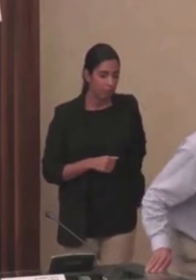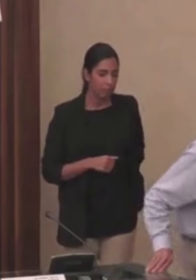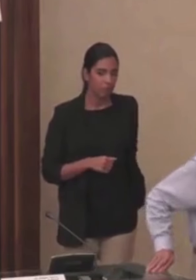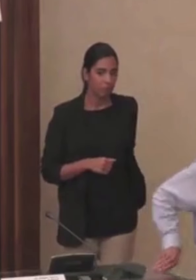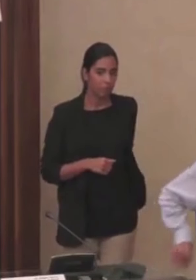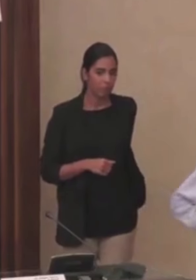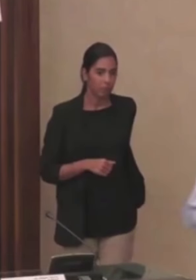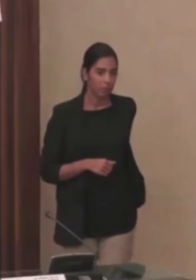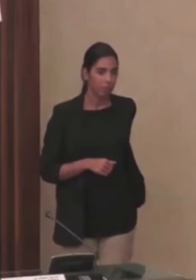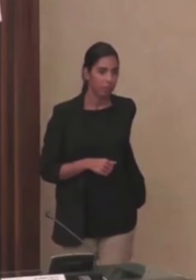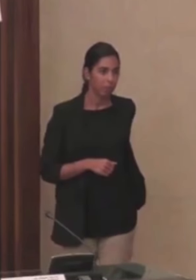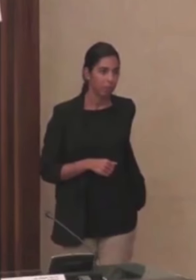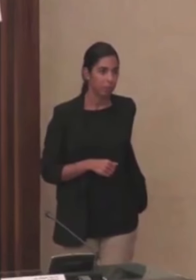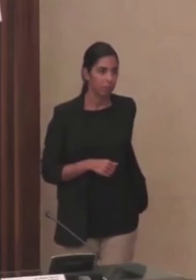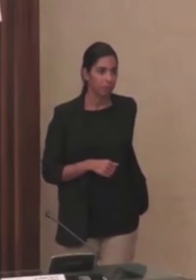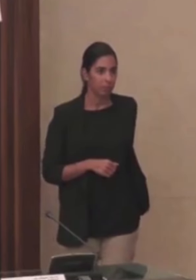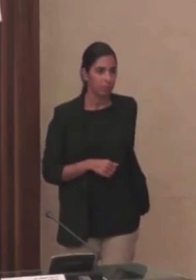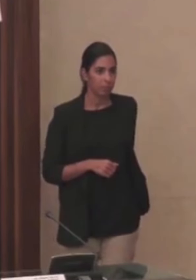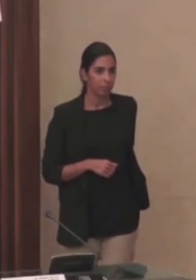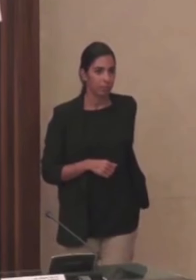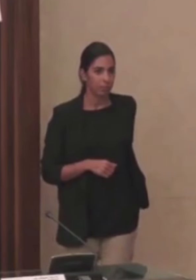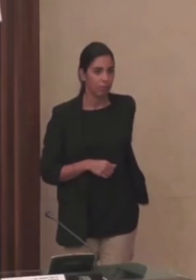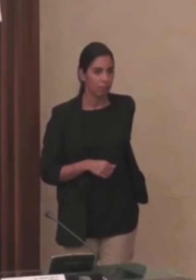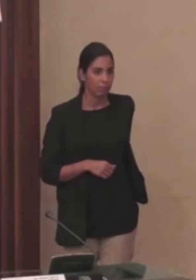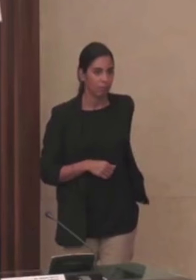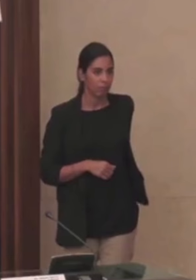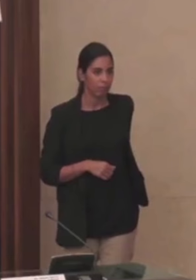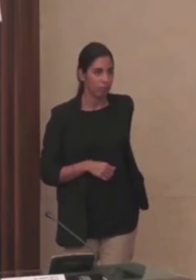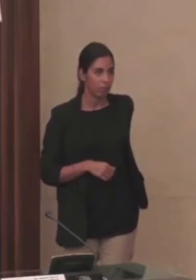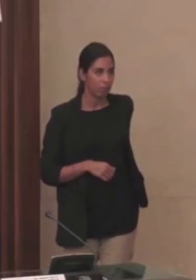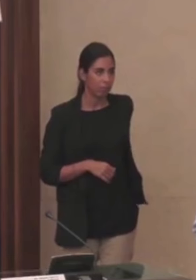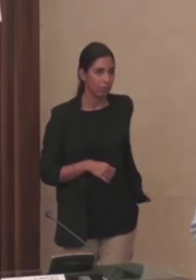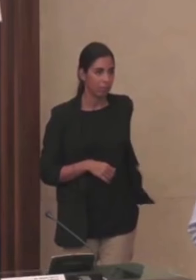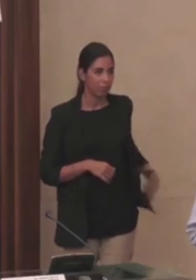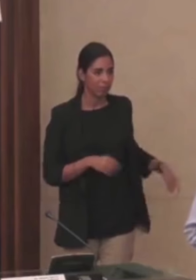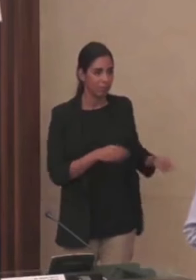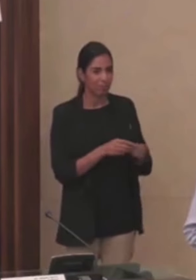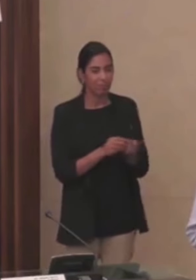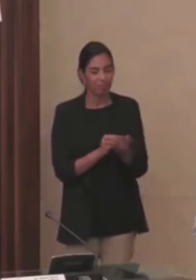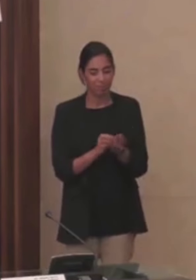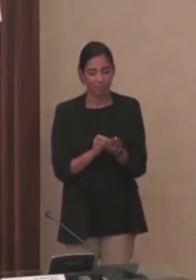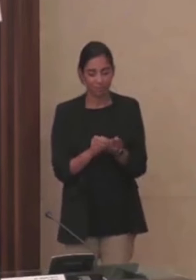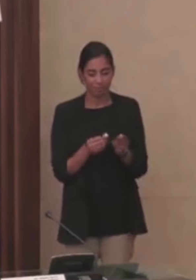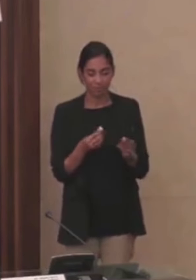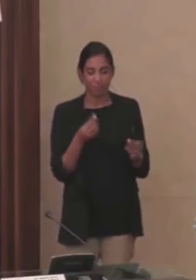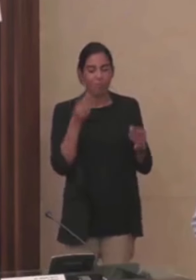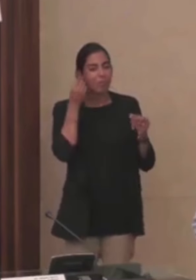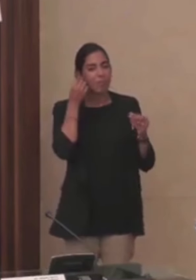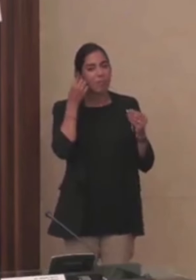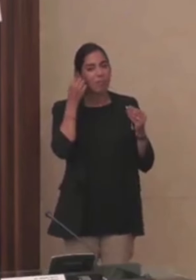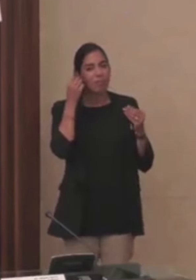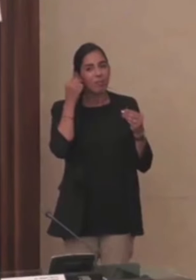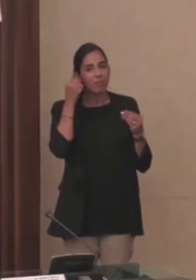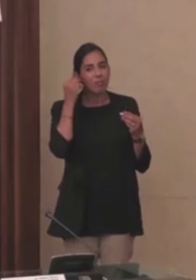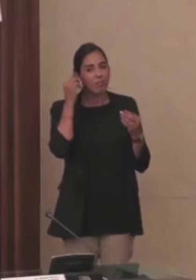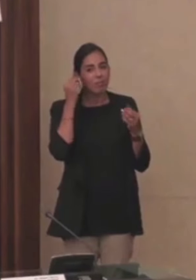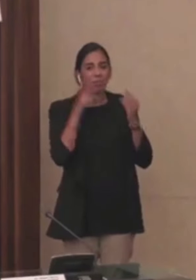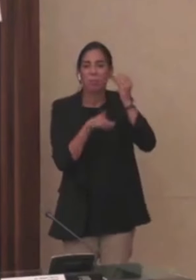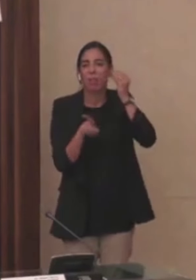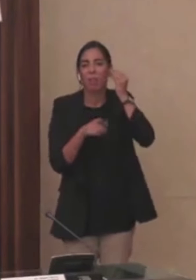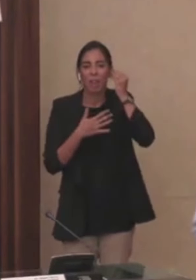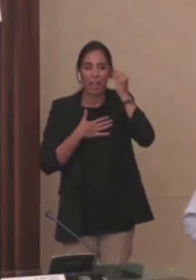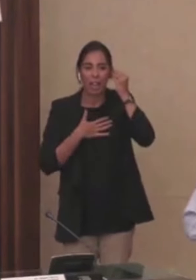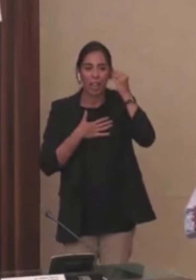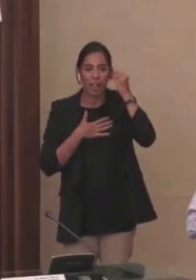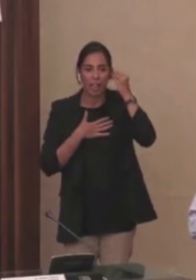I'm sorry, Dr. Stremezi is my hermano, my brother in clinical practice, and he